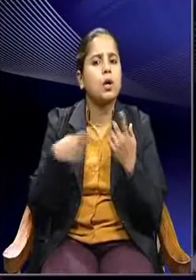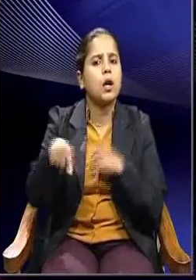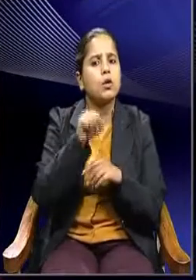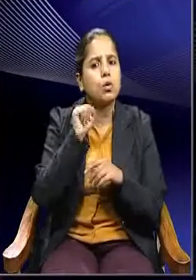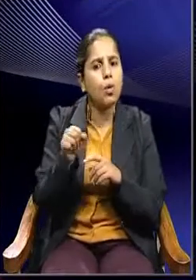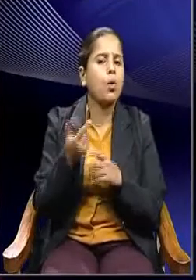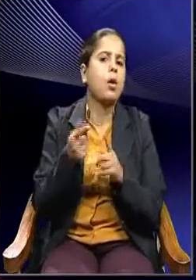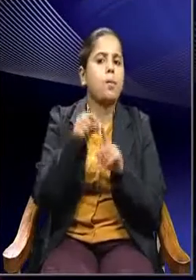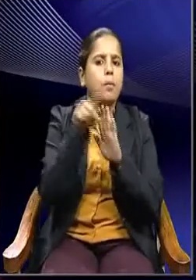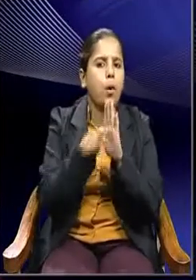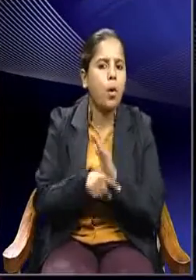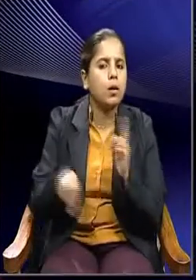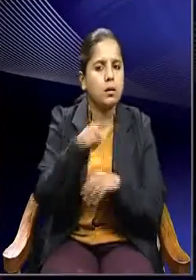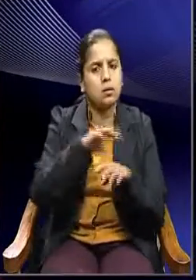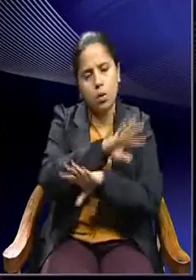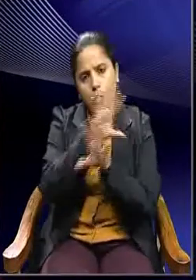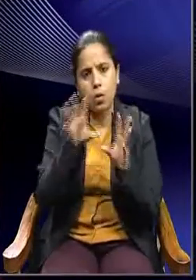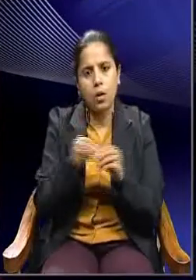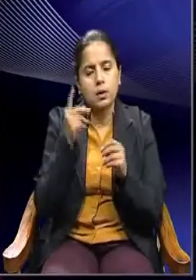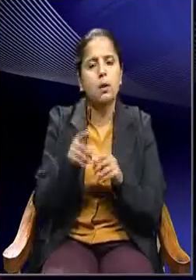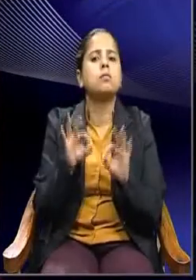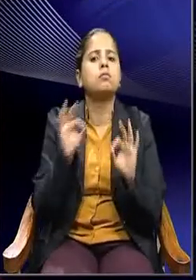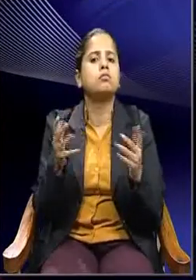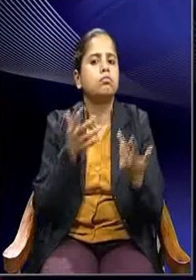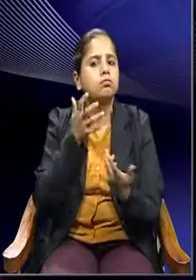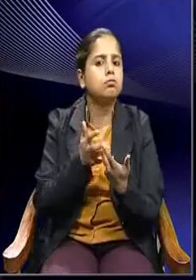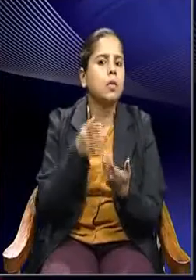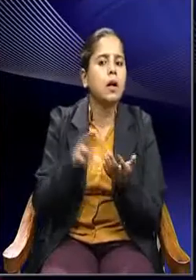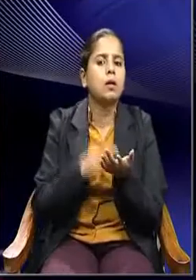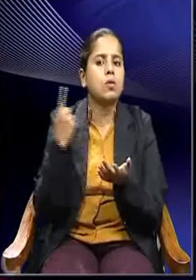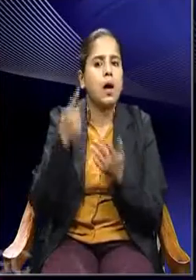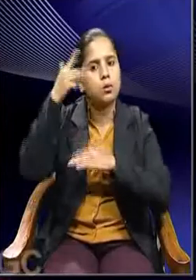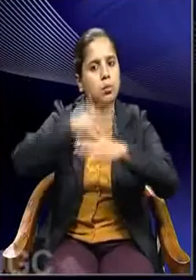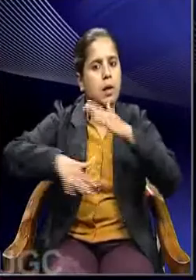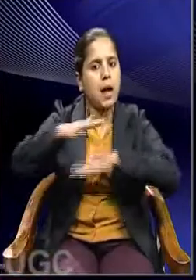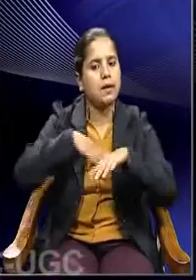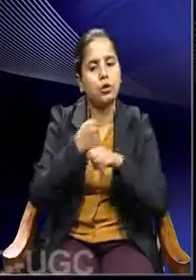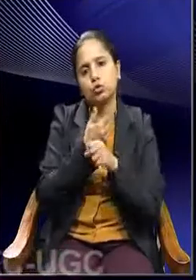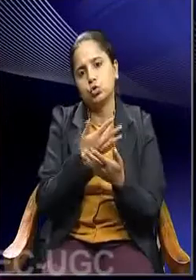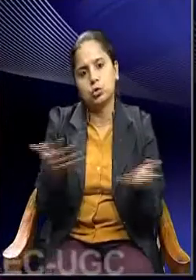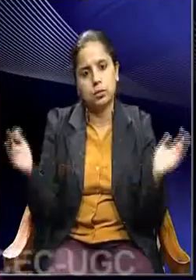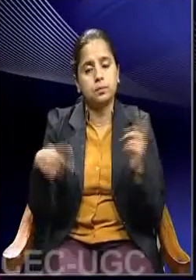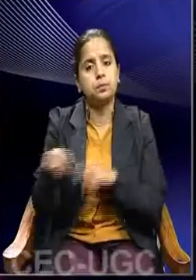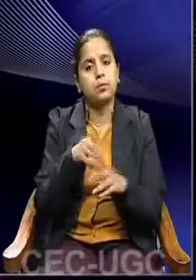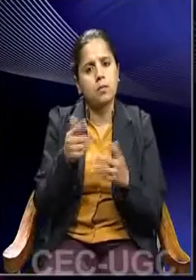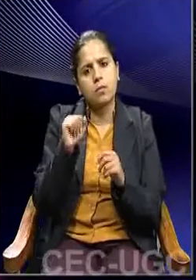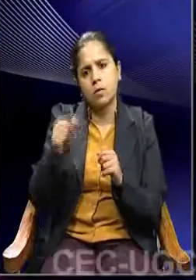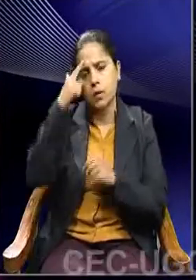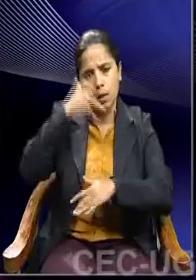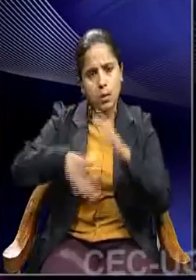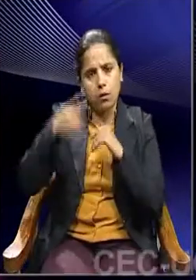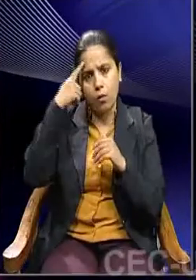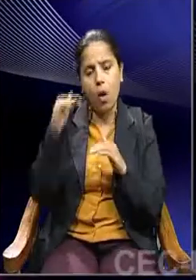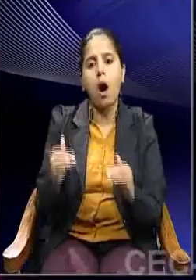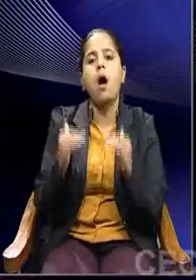policies, it talks about that at all appropriate stages of national planning in general and of their planning for